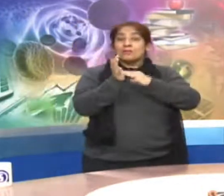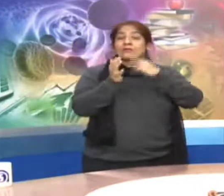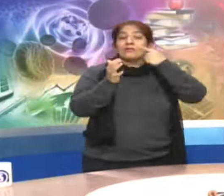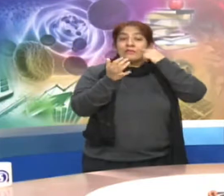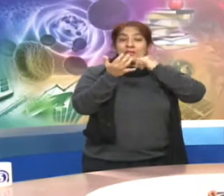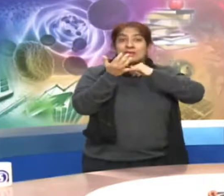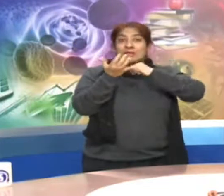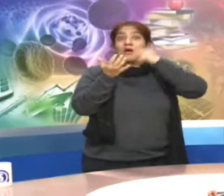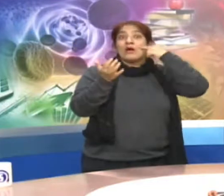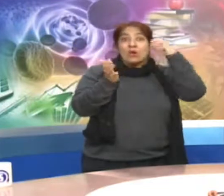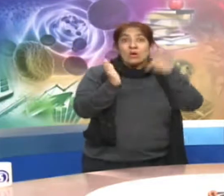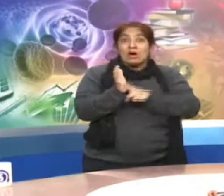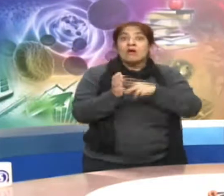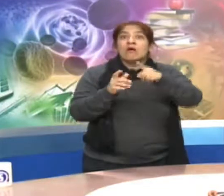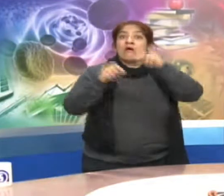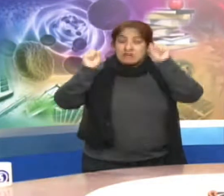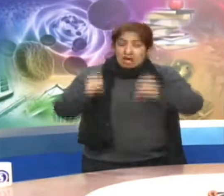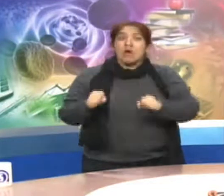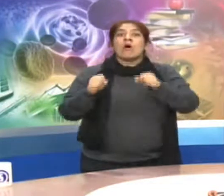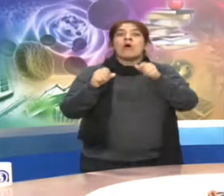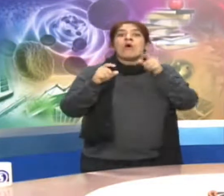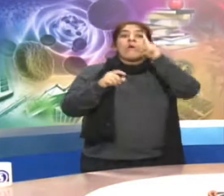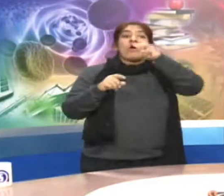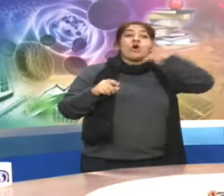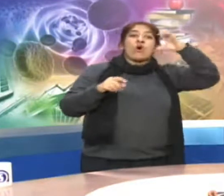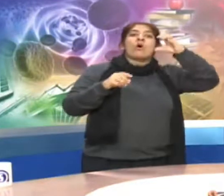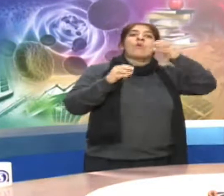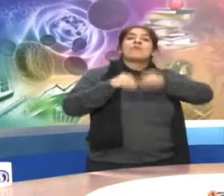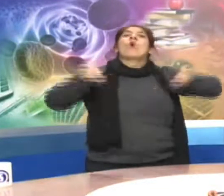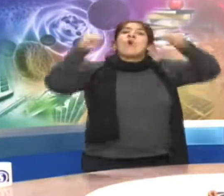So, in national commission more than 1 crore.